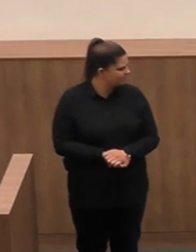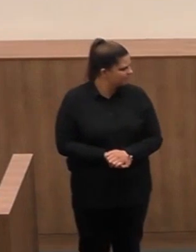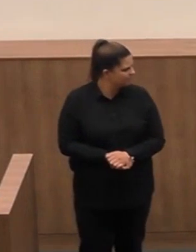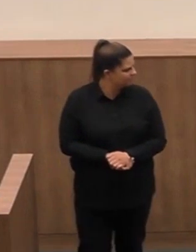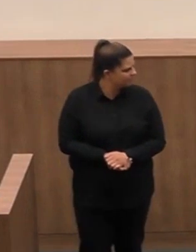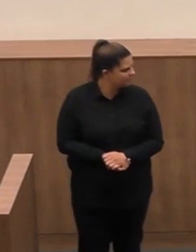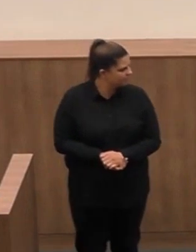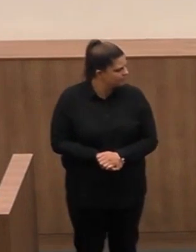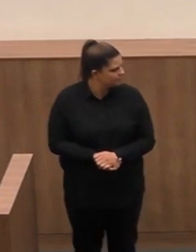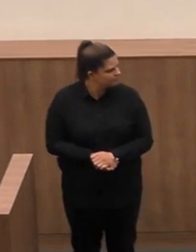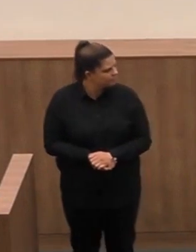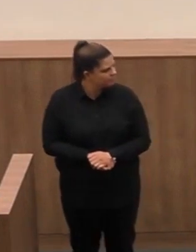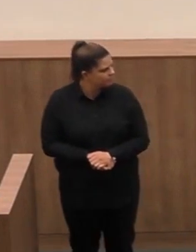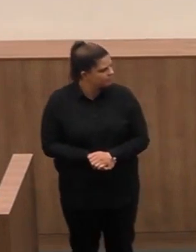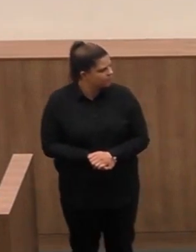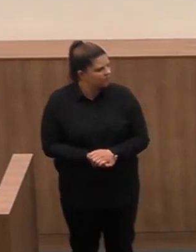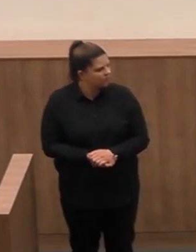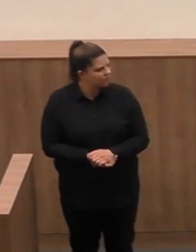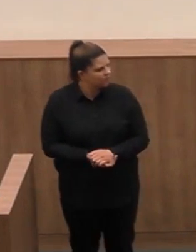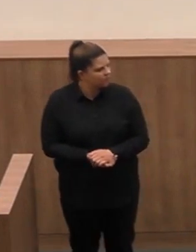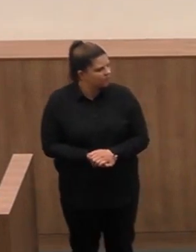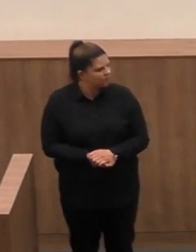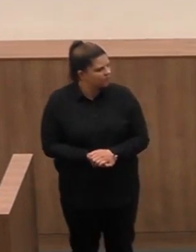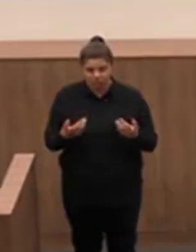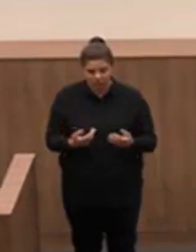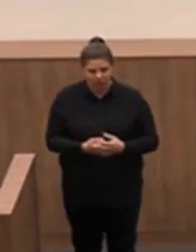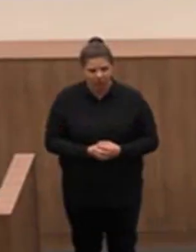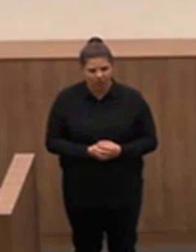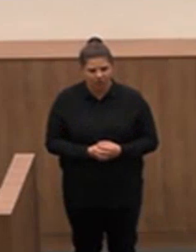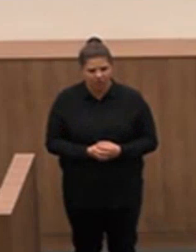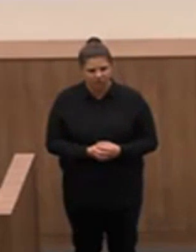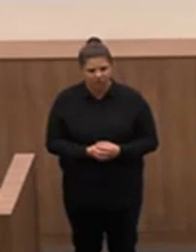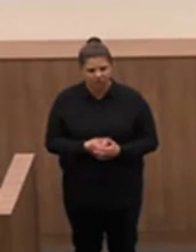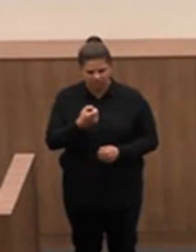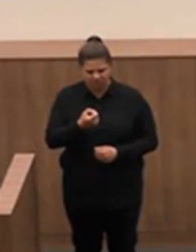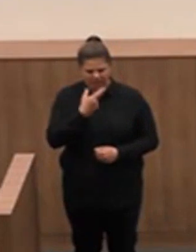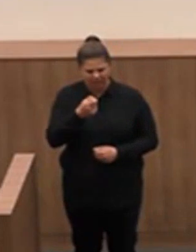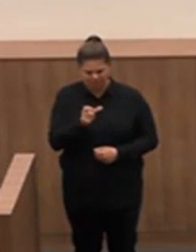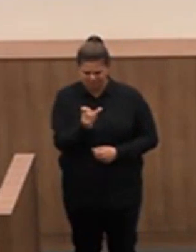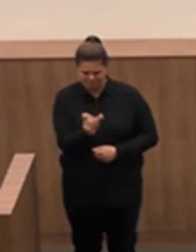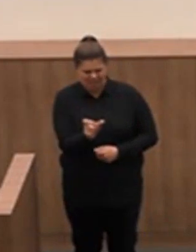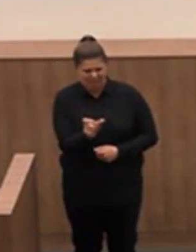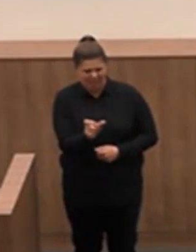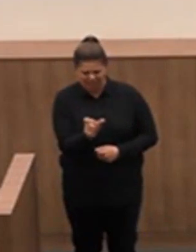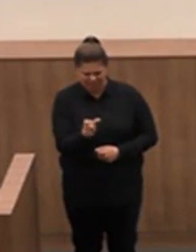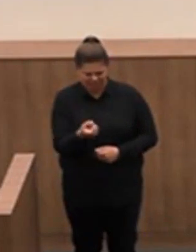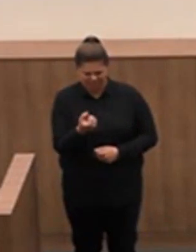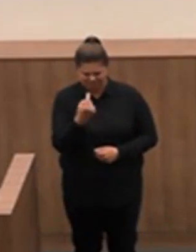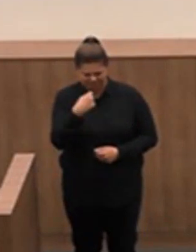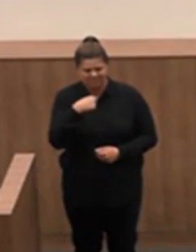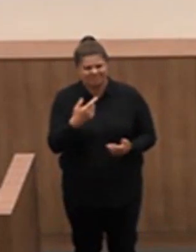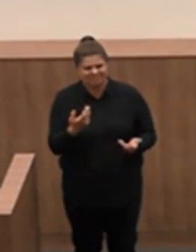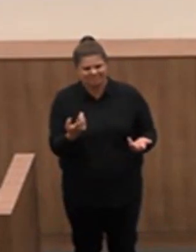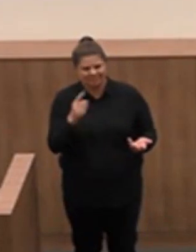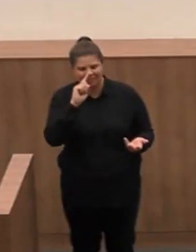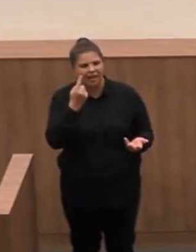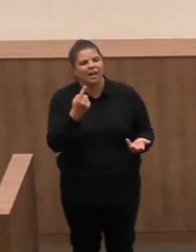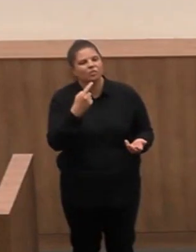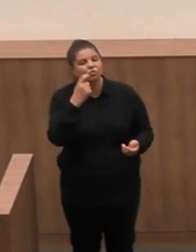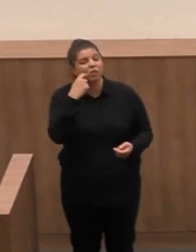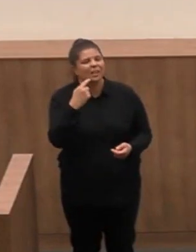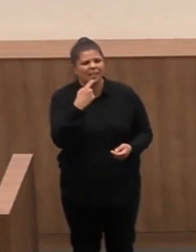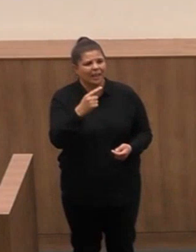So you were given some tablets that were really big and you were trying to tell them that you can't